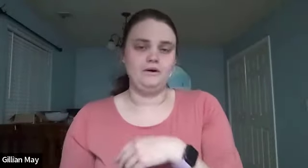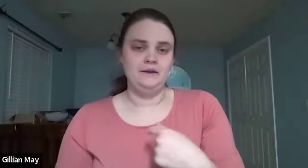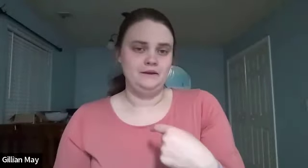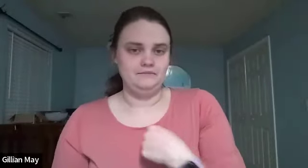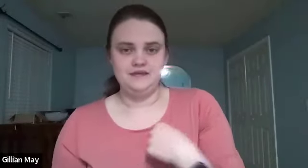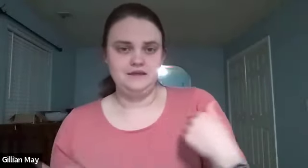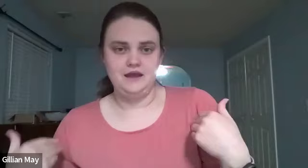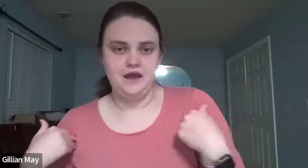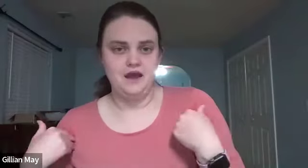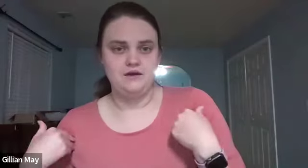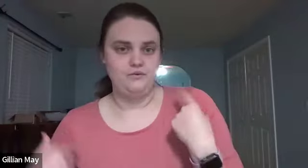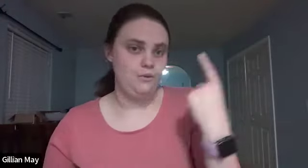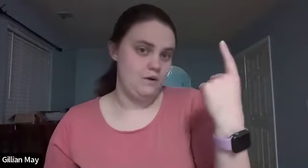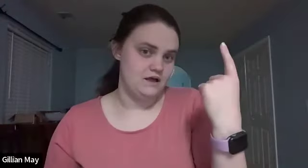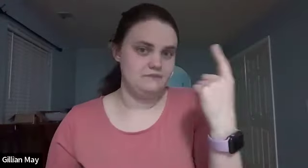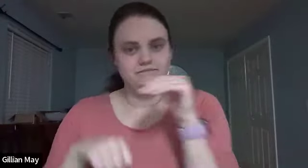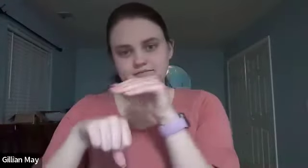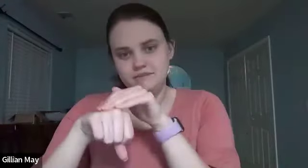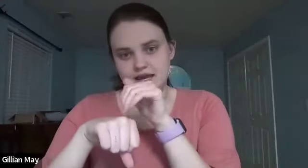Or me have 1 pet.